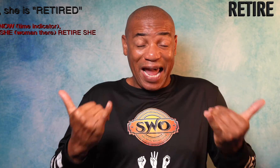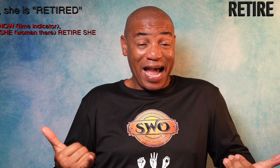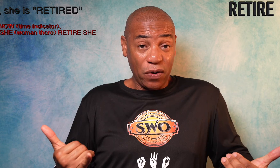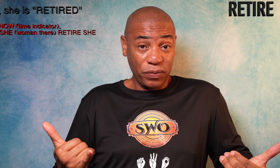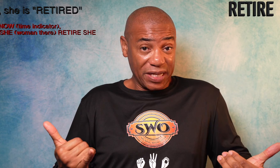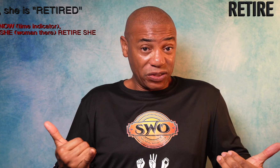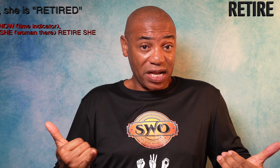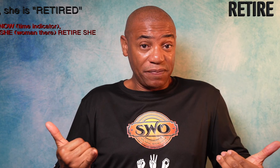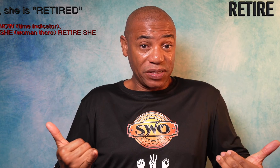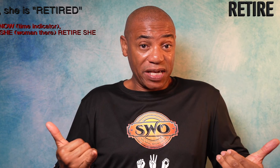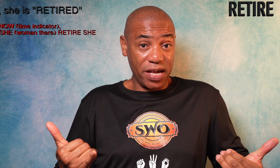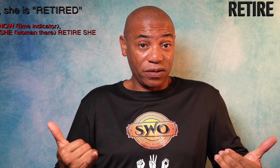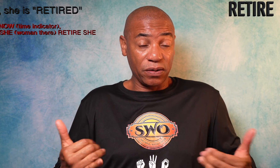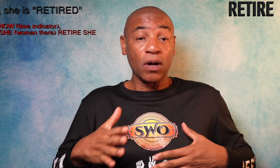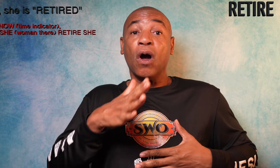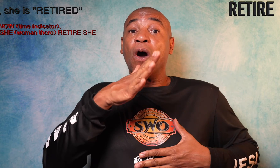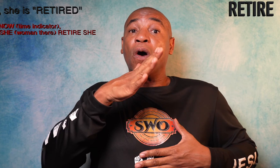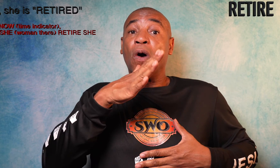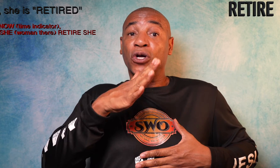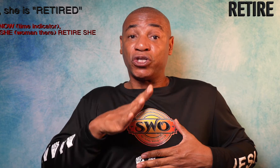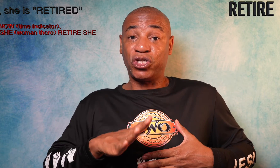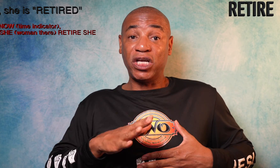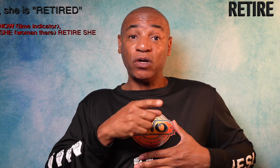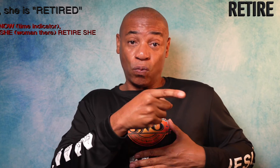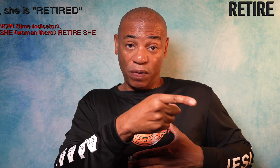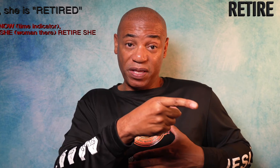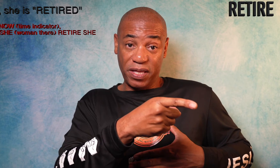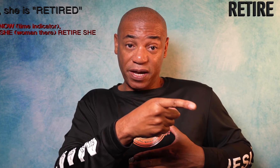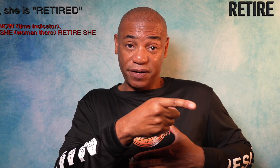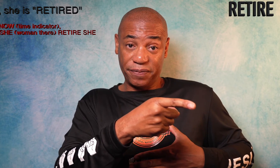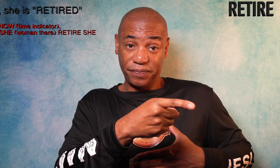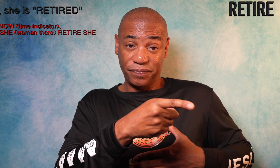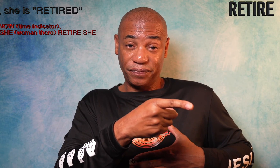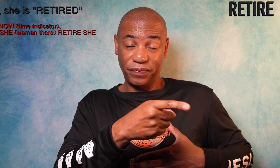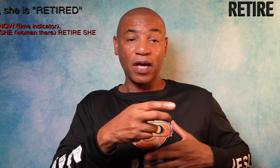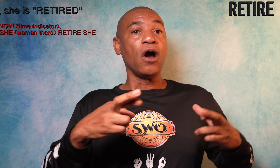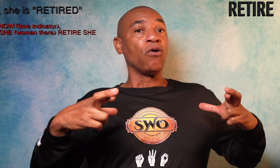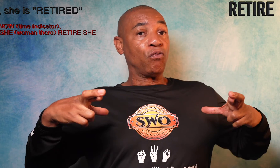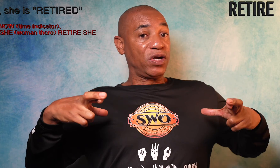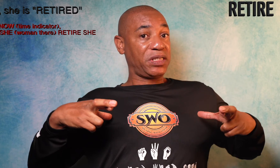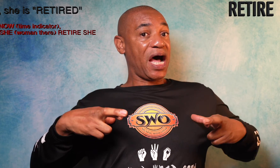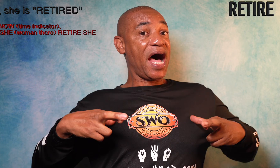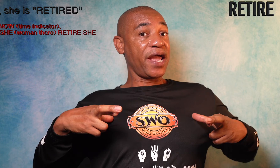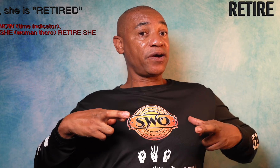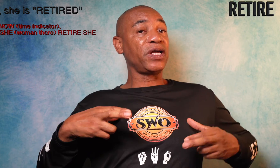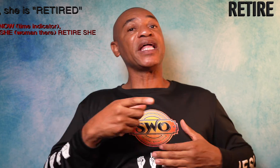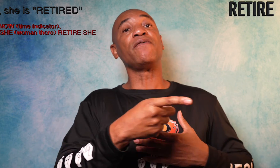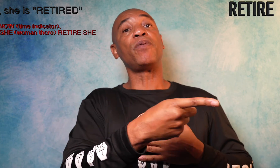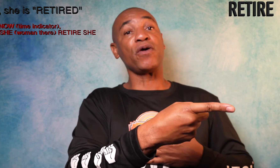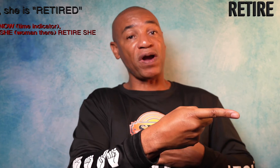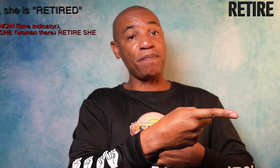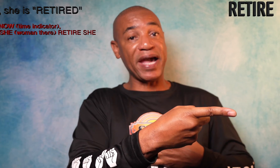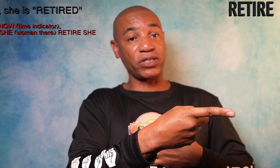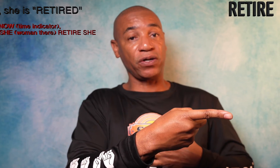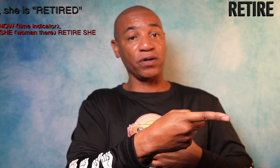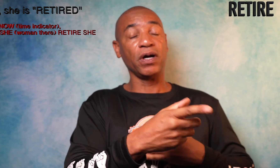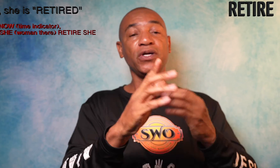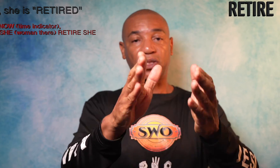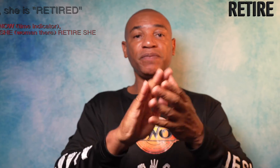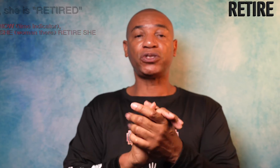Now, that's the time indicator. She, woman there, retired, and I point right back to her. So let me show